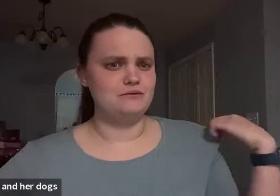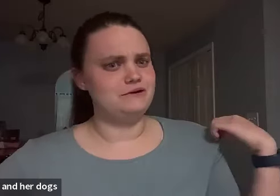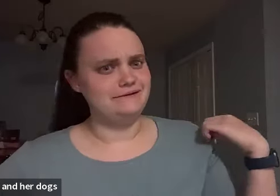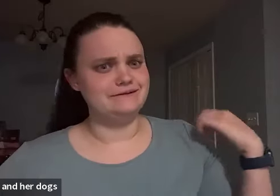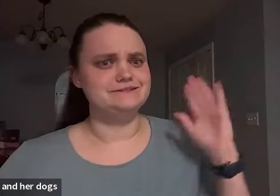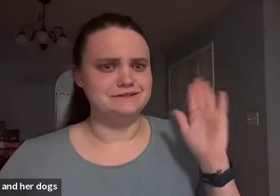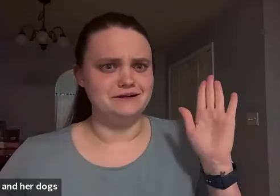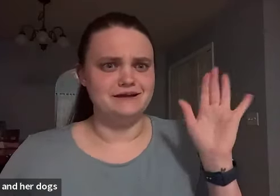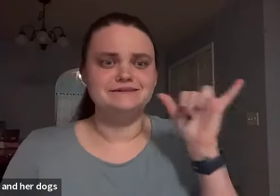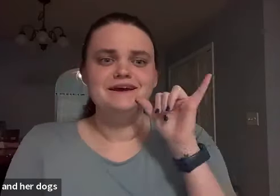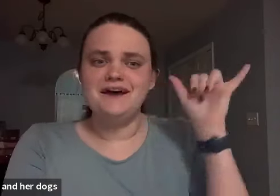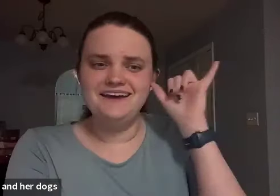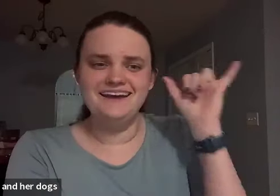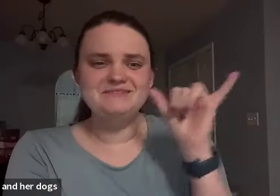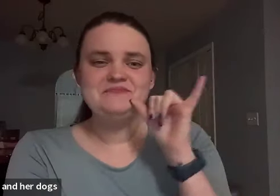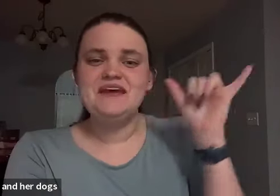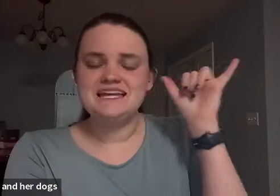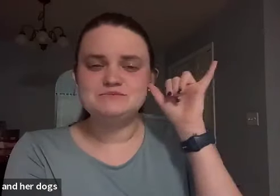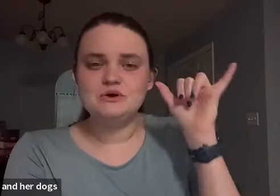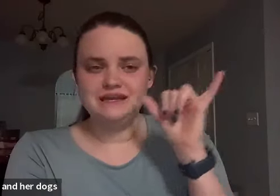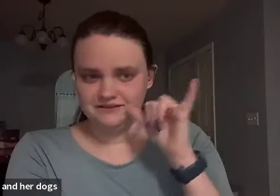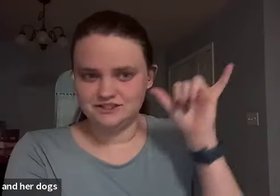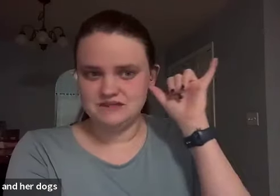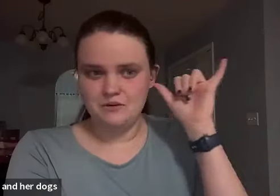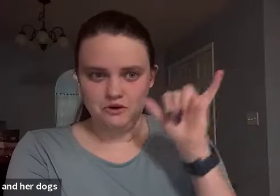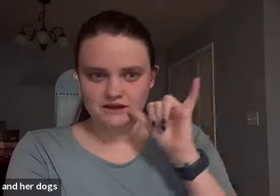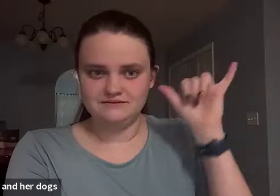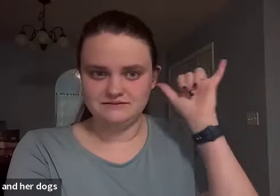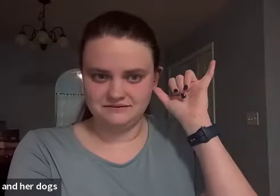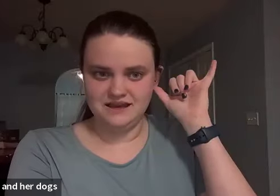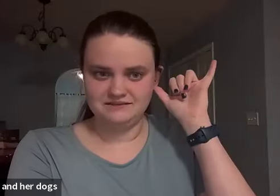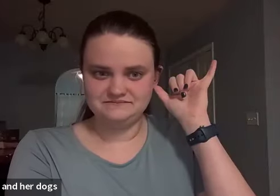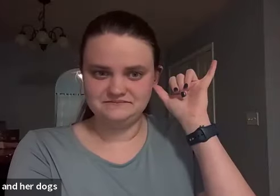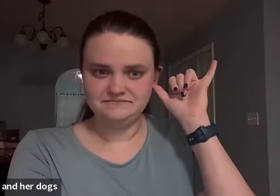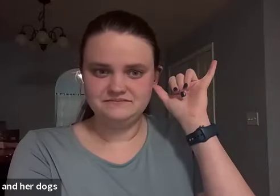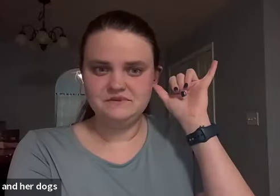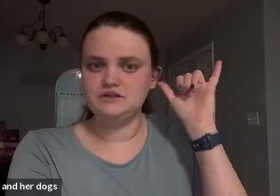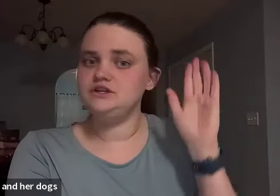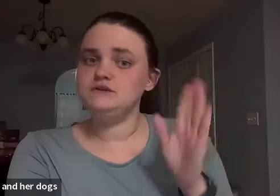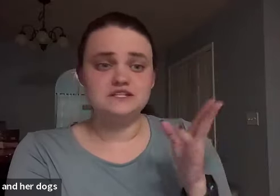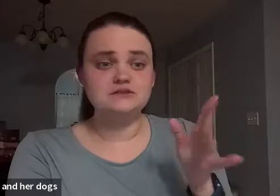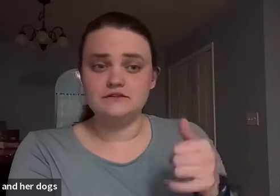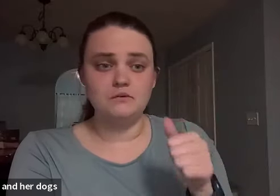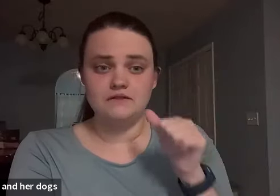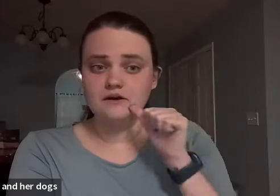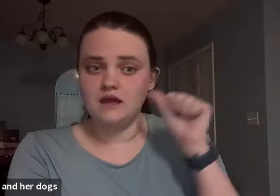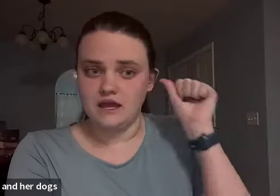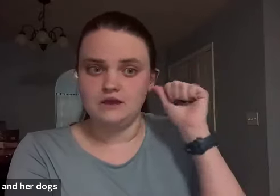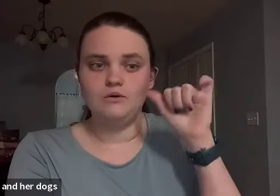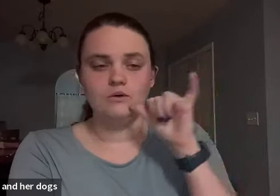the word English. Sorry, guys. It's more English with that Y. Okay. You can do either one though, A